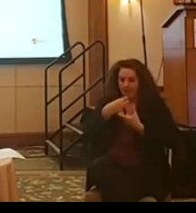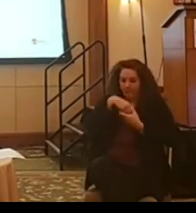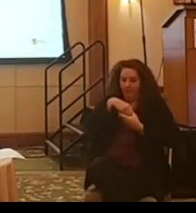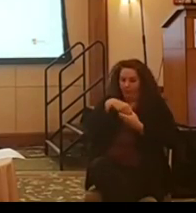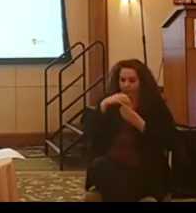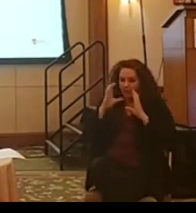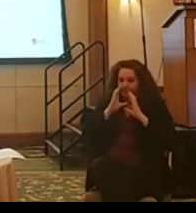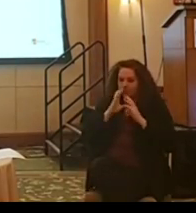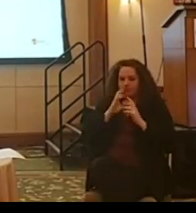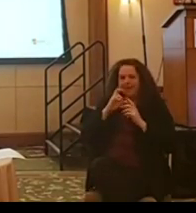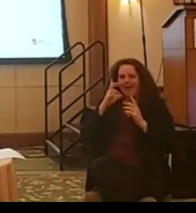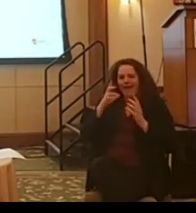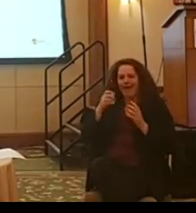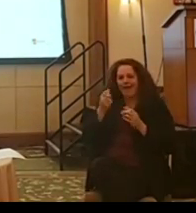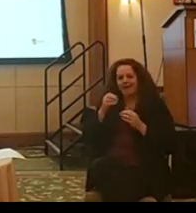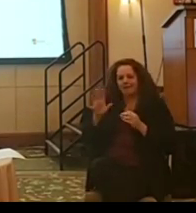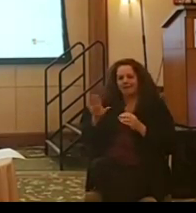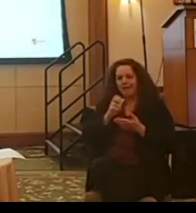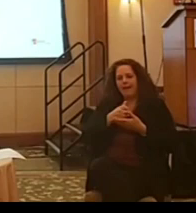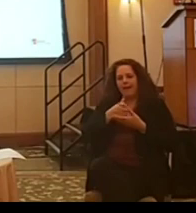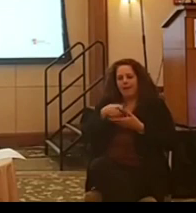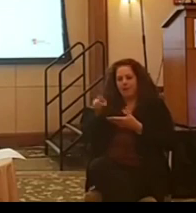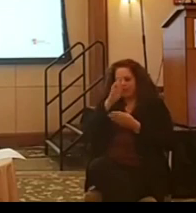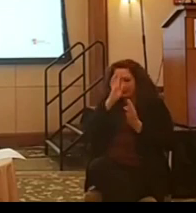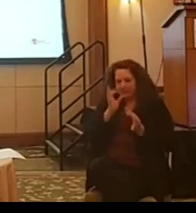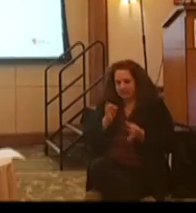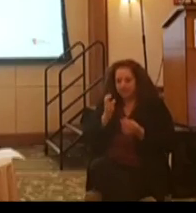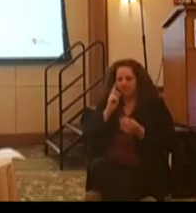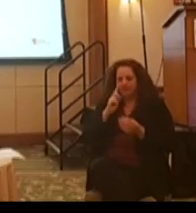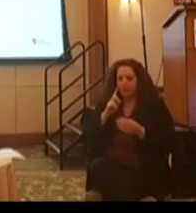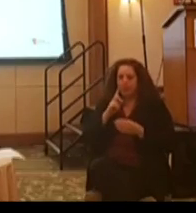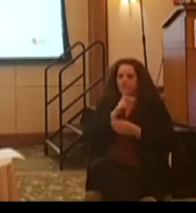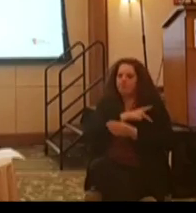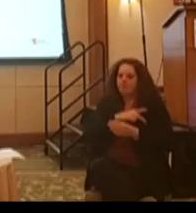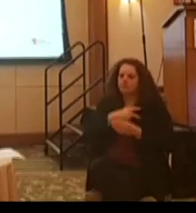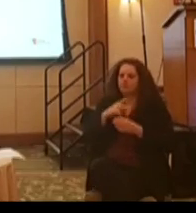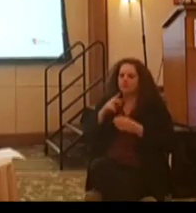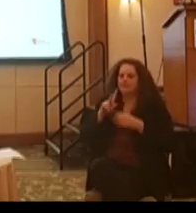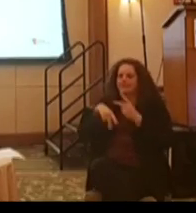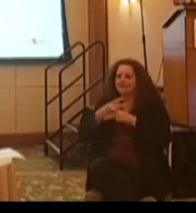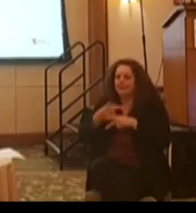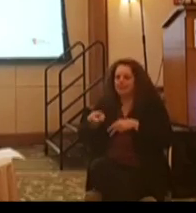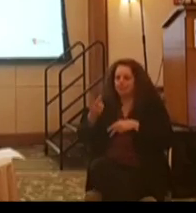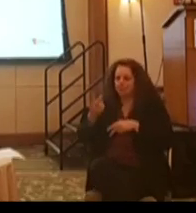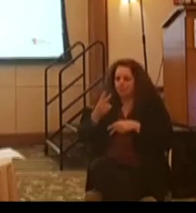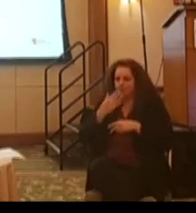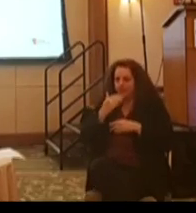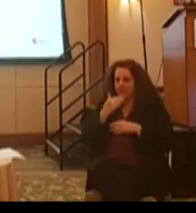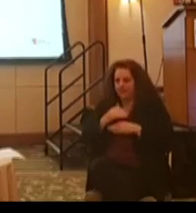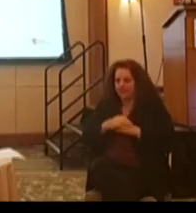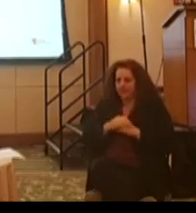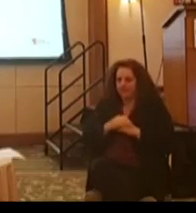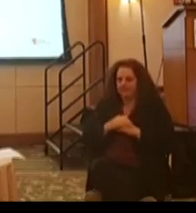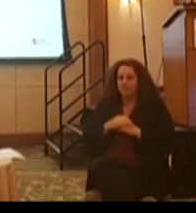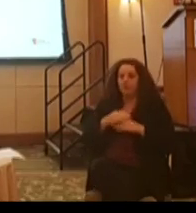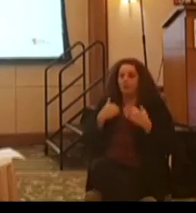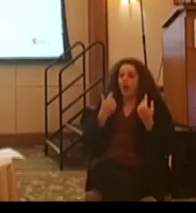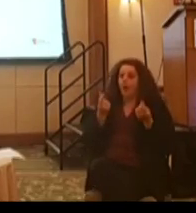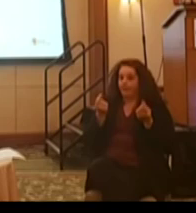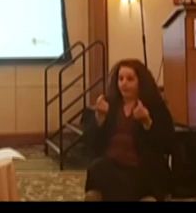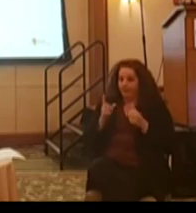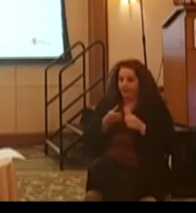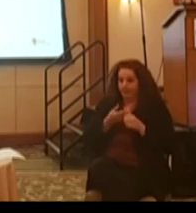their medications, patients with type 2 diabetes. And so I started by going out into exam rooms